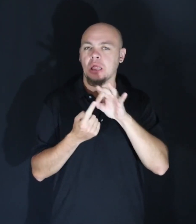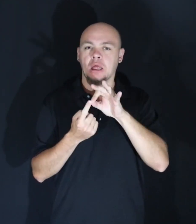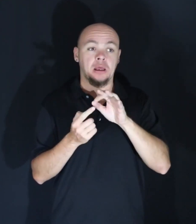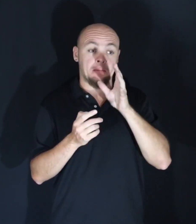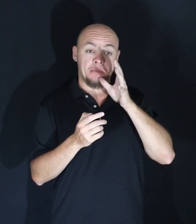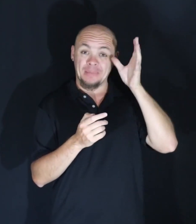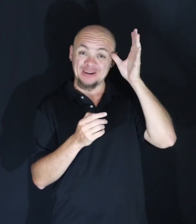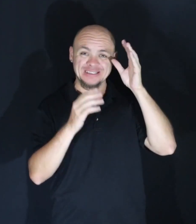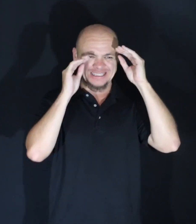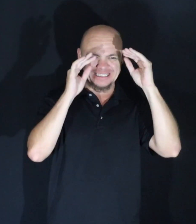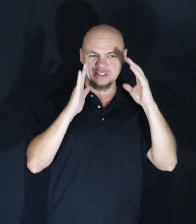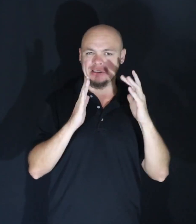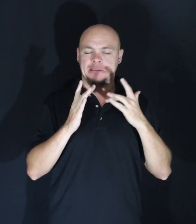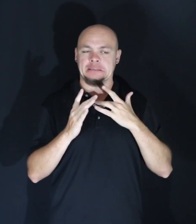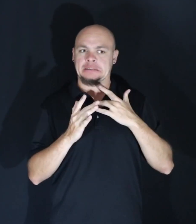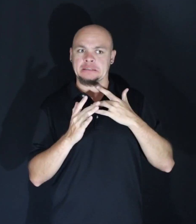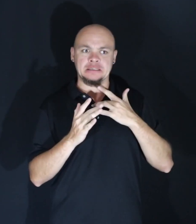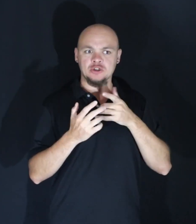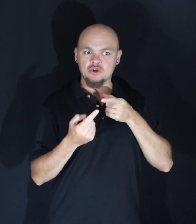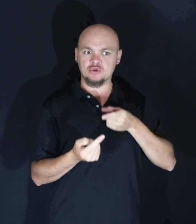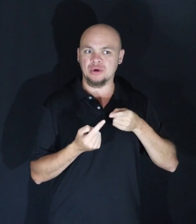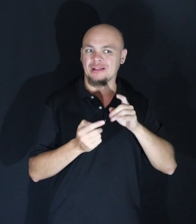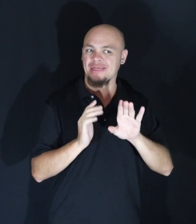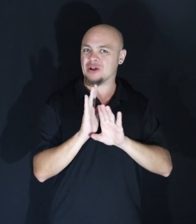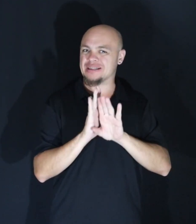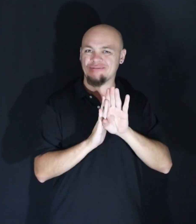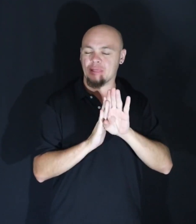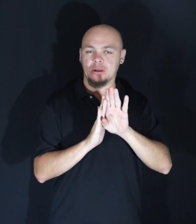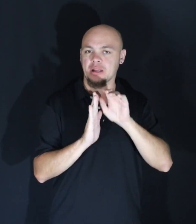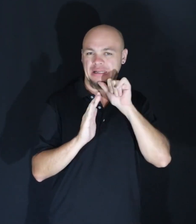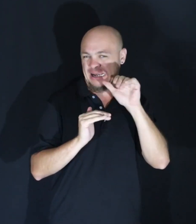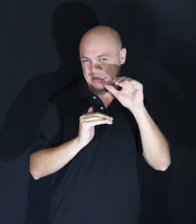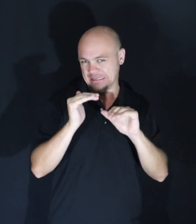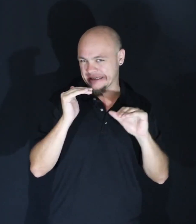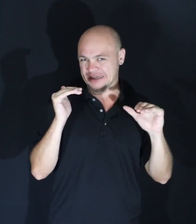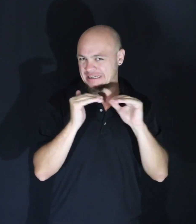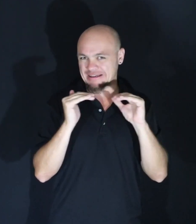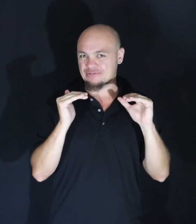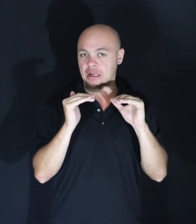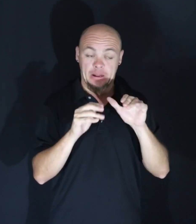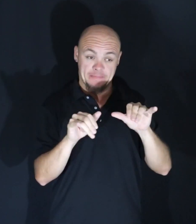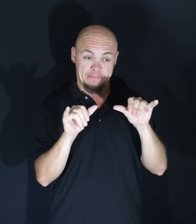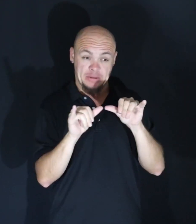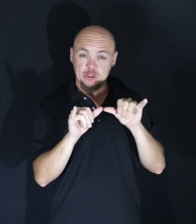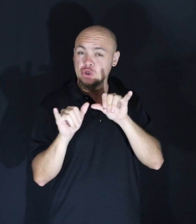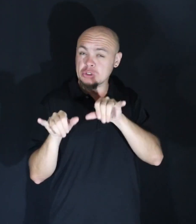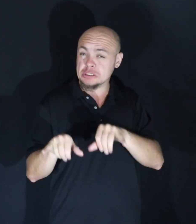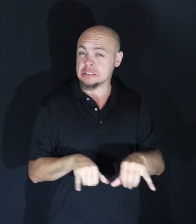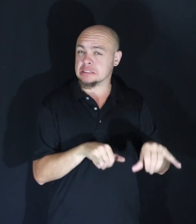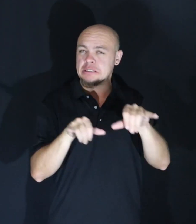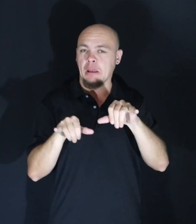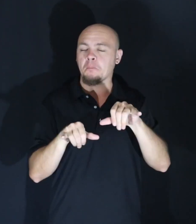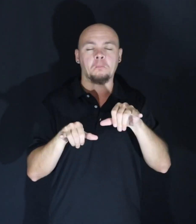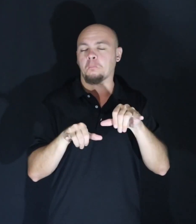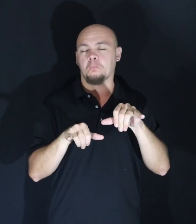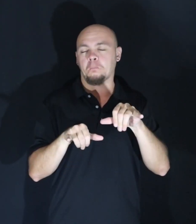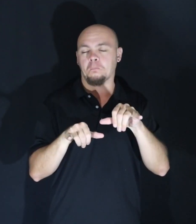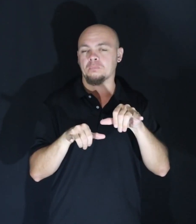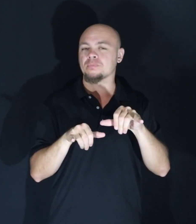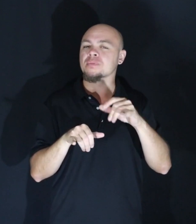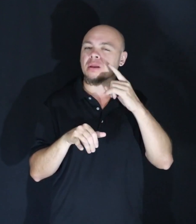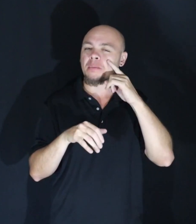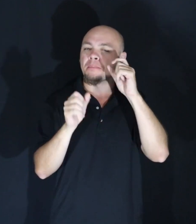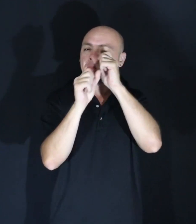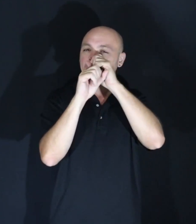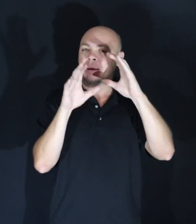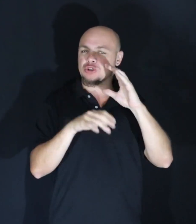parents and teachers. Their development is uneven and can't be measured in the same way as other children. Imagine a 10-year-old